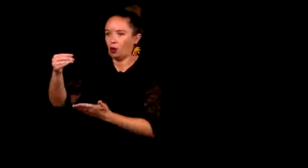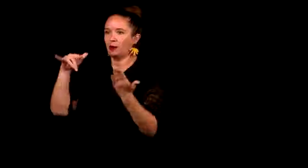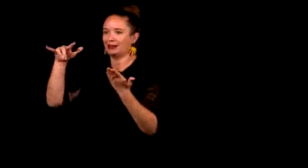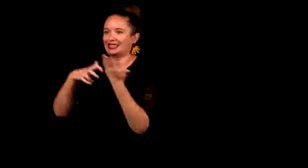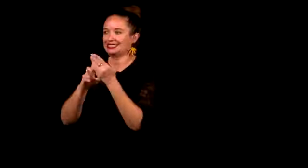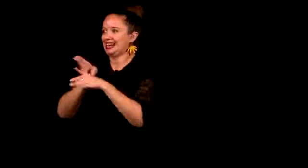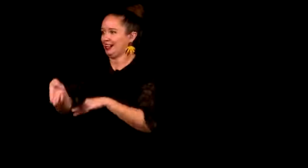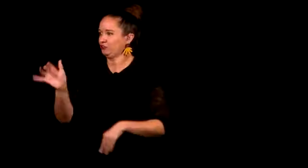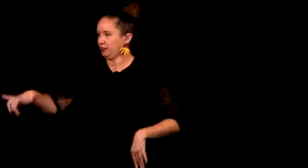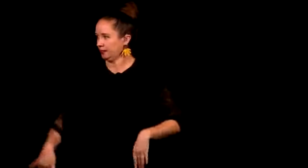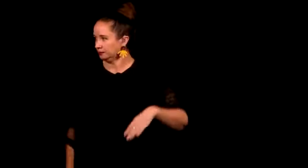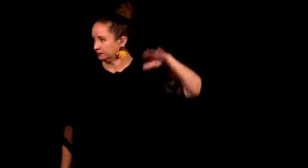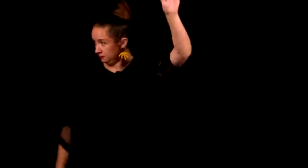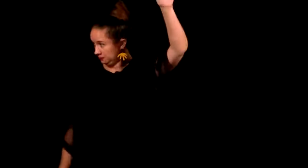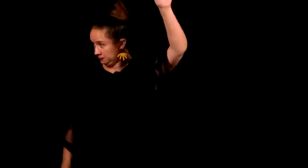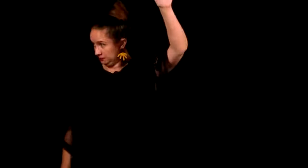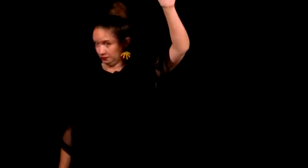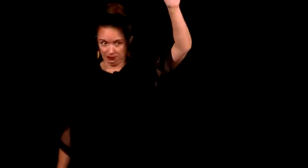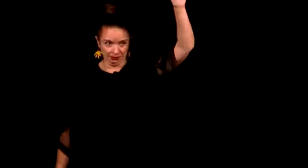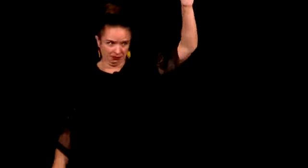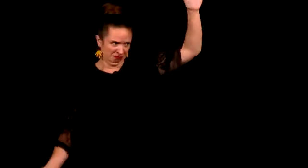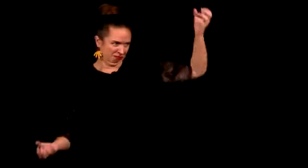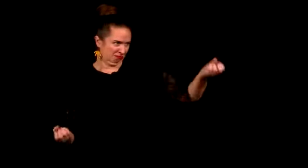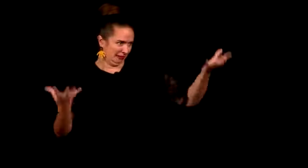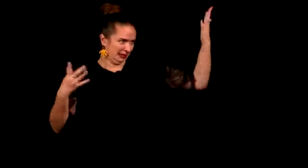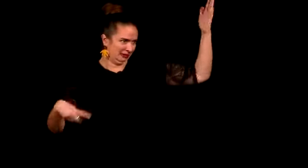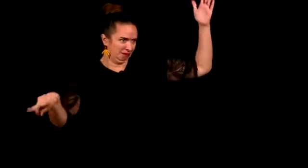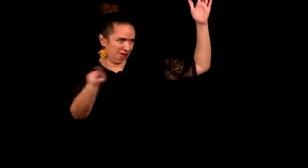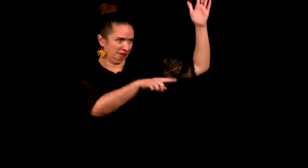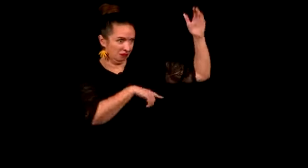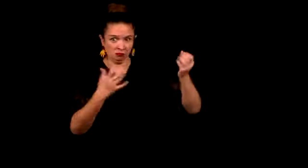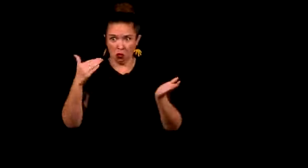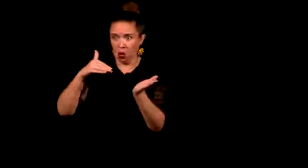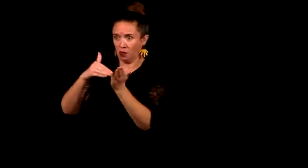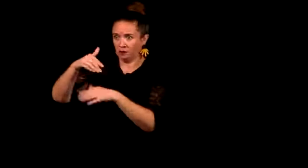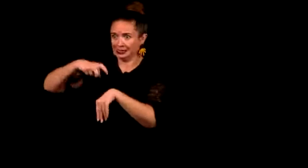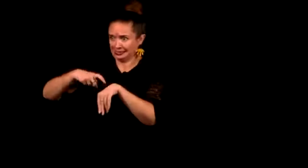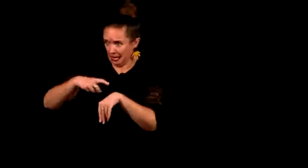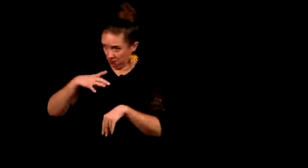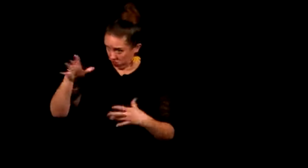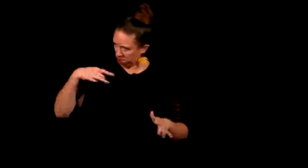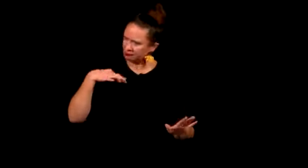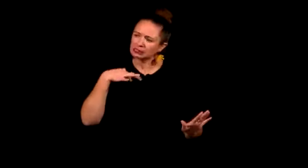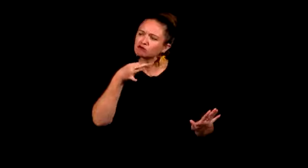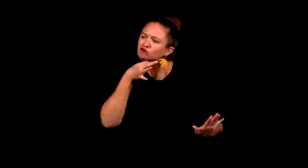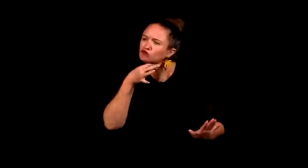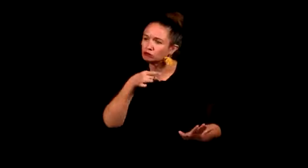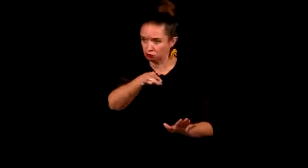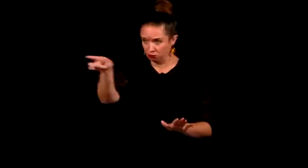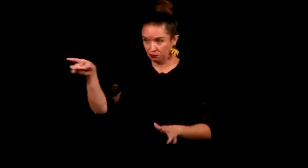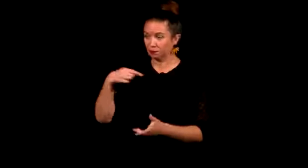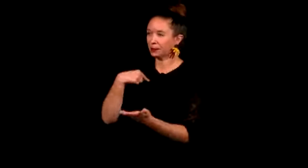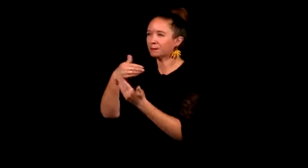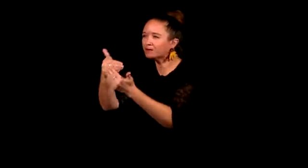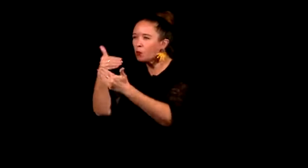you still go ahead and buy a plane ticket after that? Still a lot of hands are raised. Okay, oftentimes that does